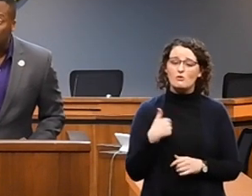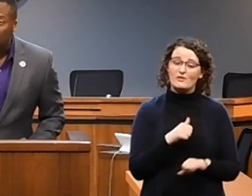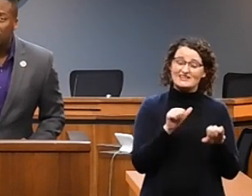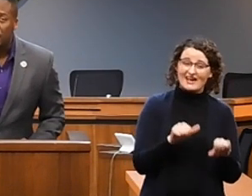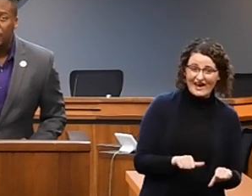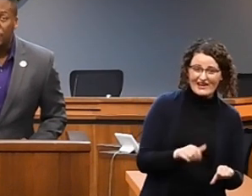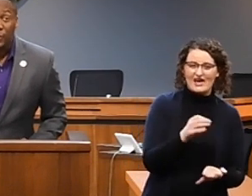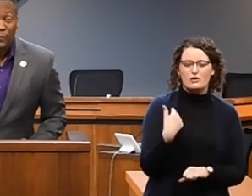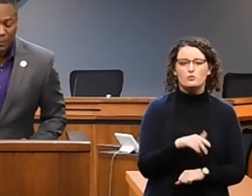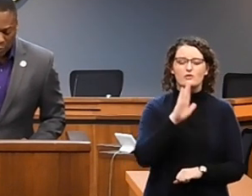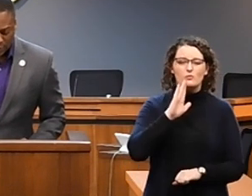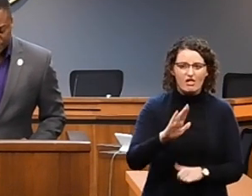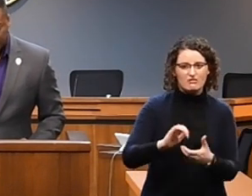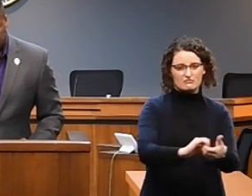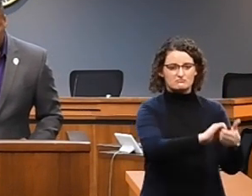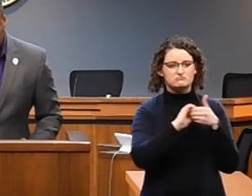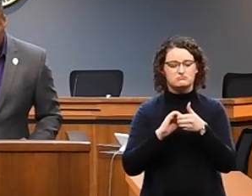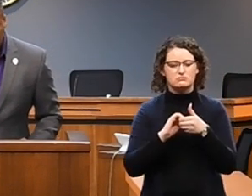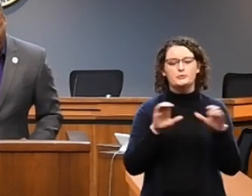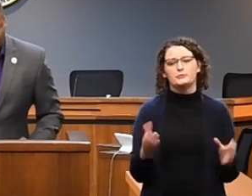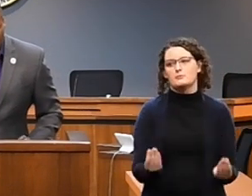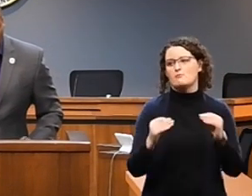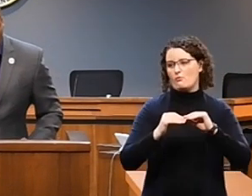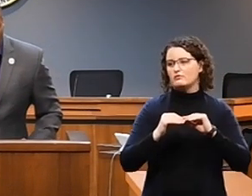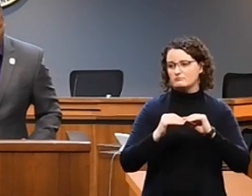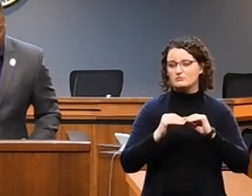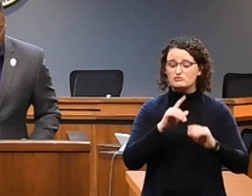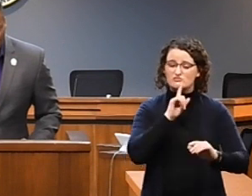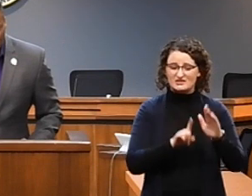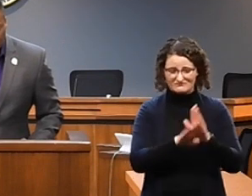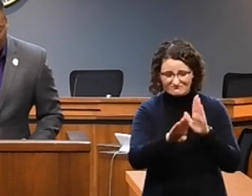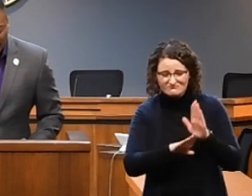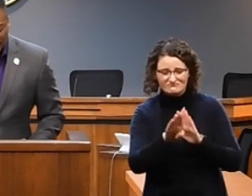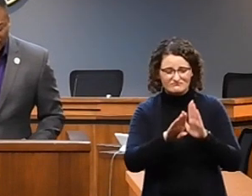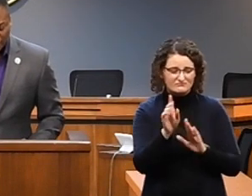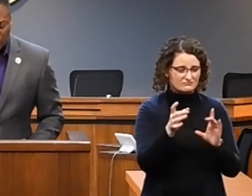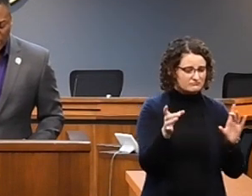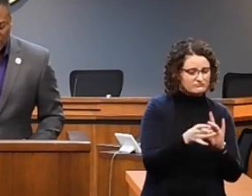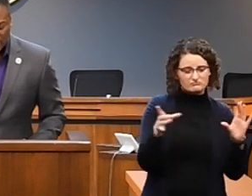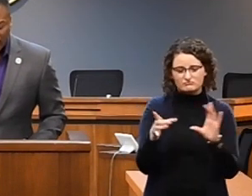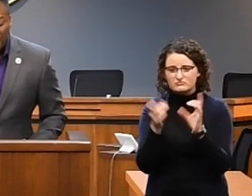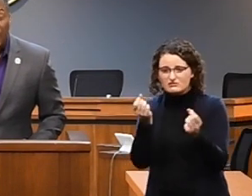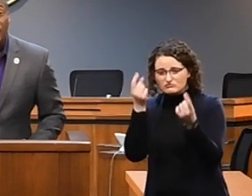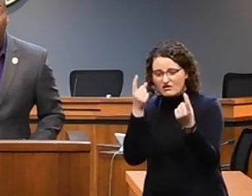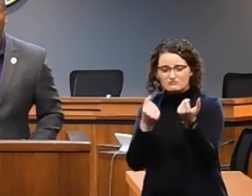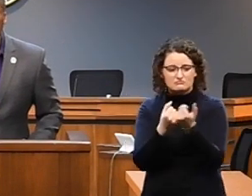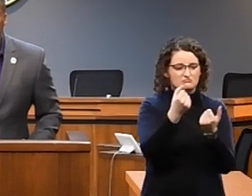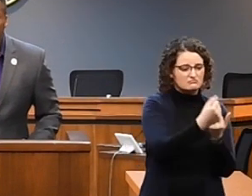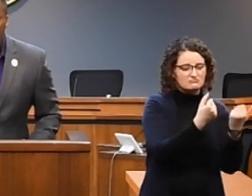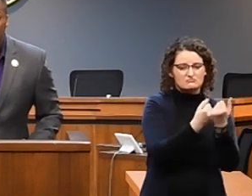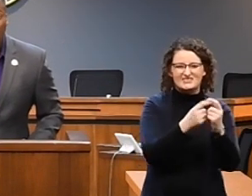we will do even more to build those bridges of understanding and support among